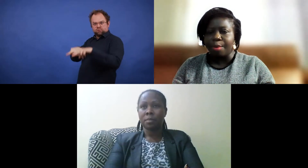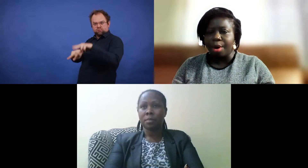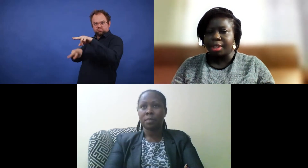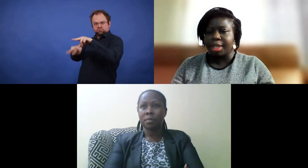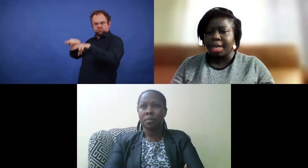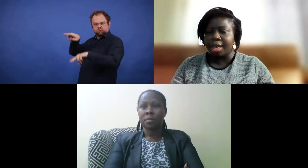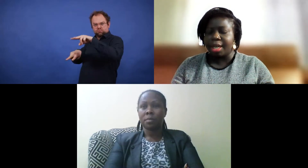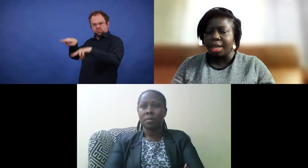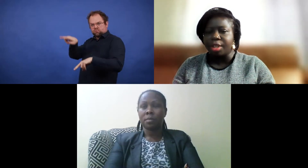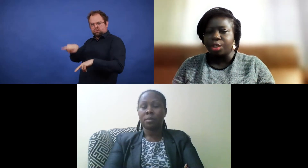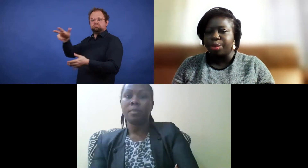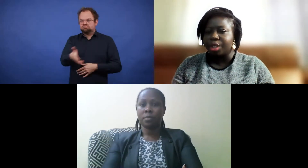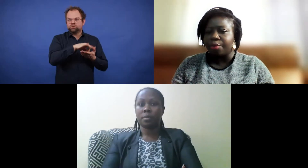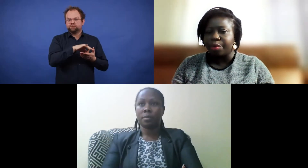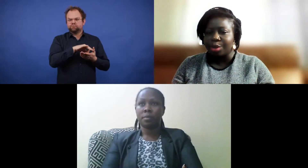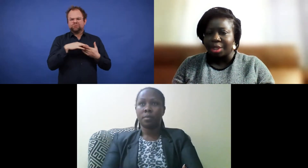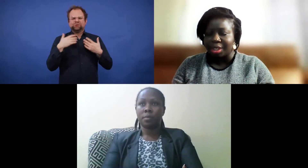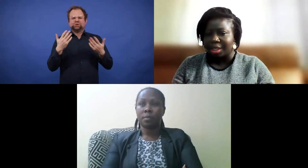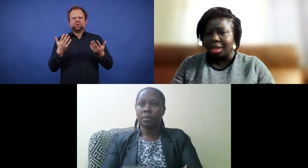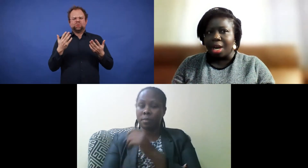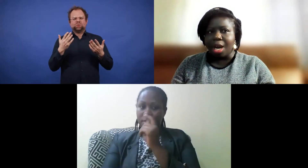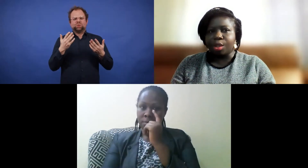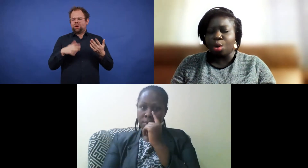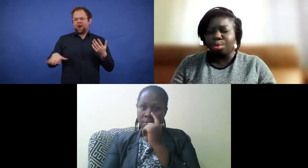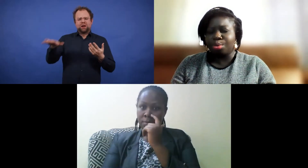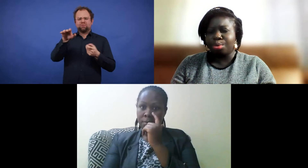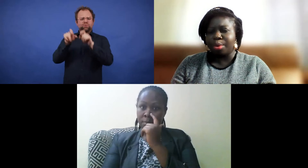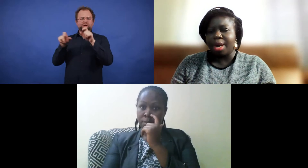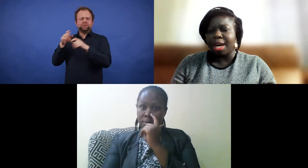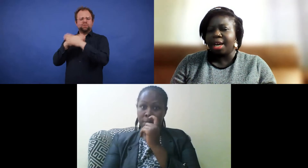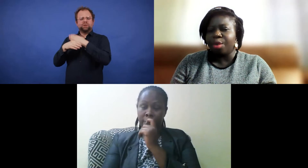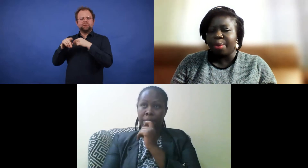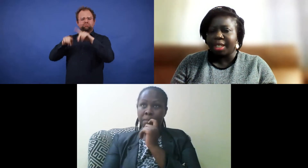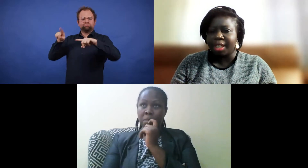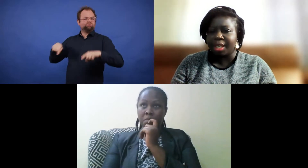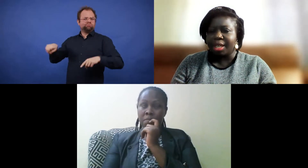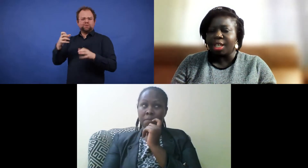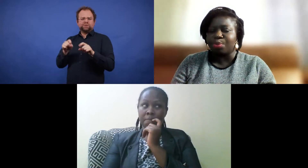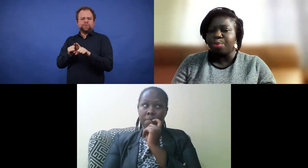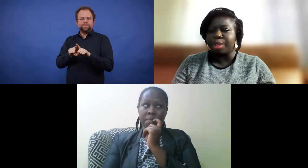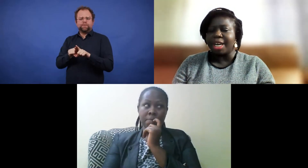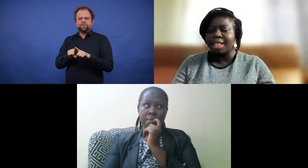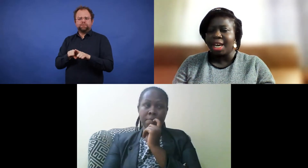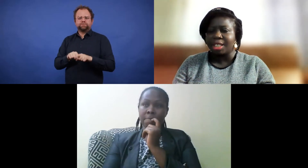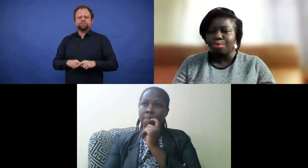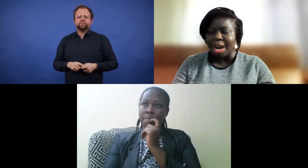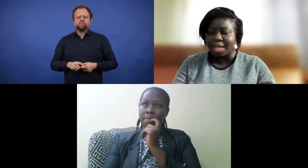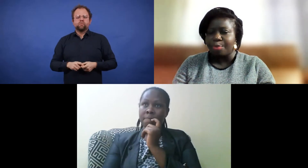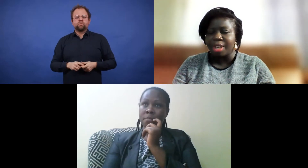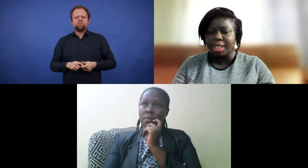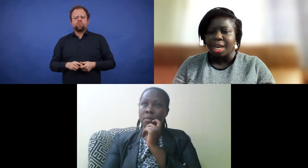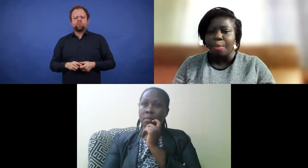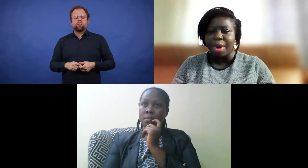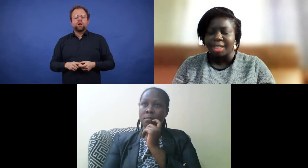about the equal distribution of resources. So an able person is being projected by